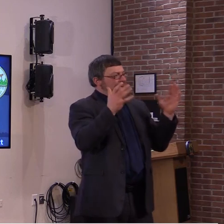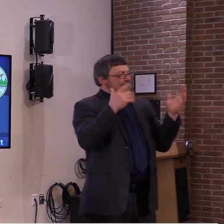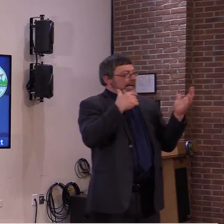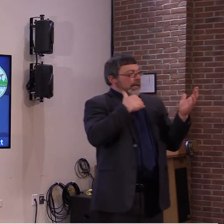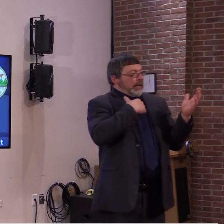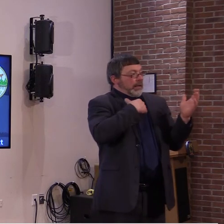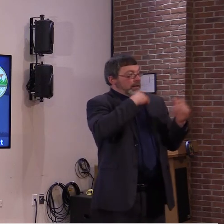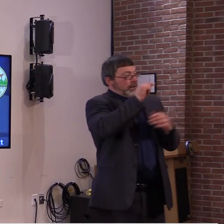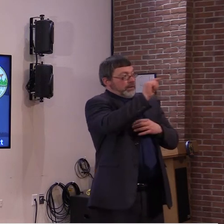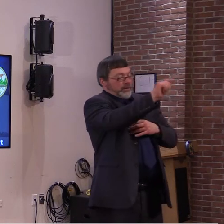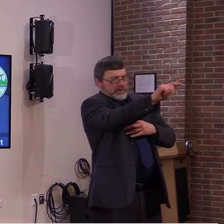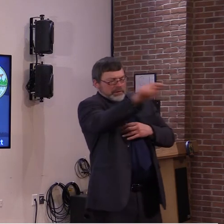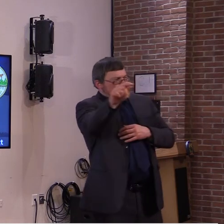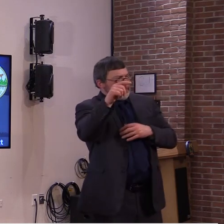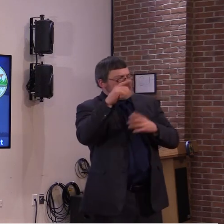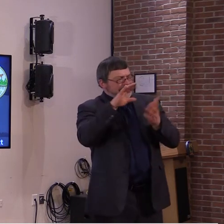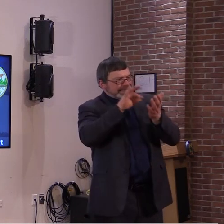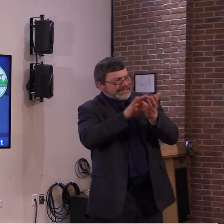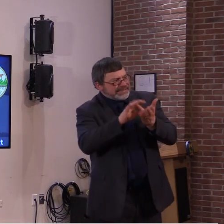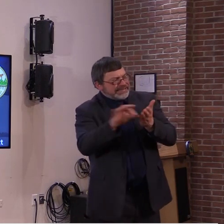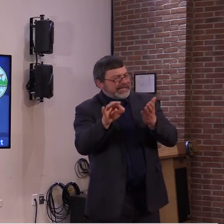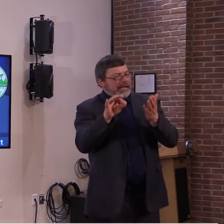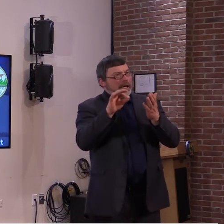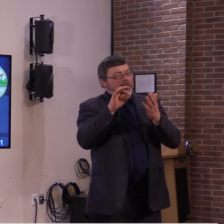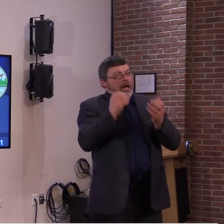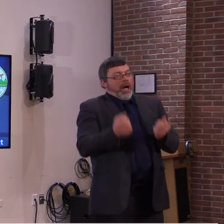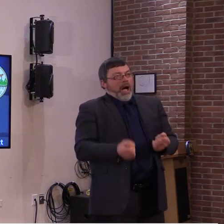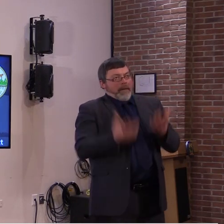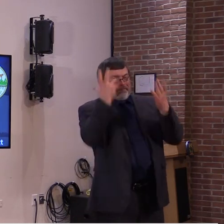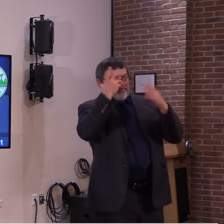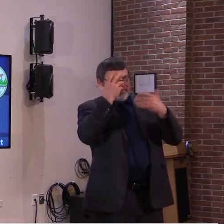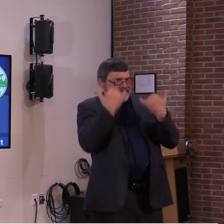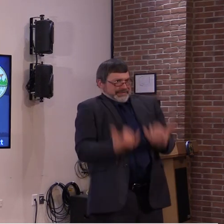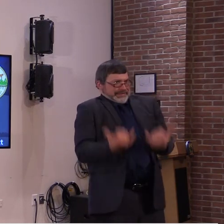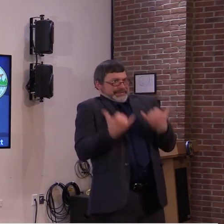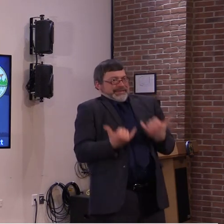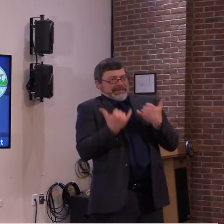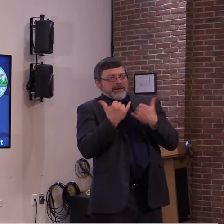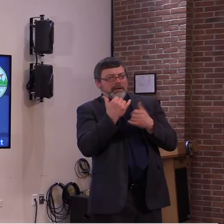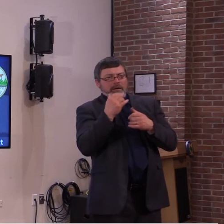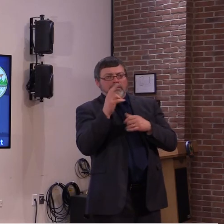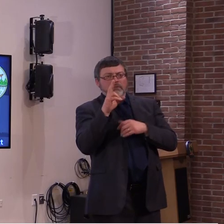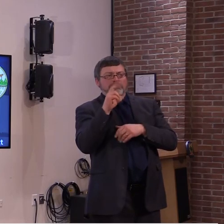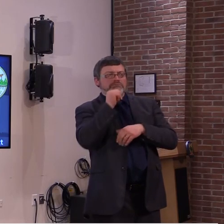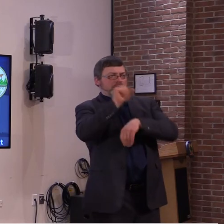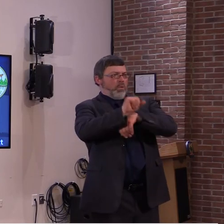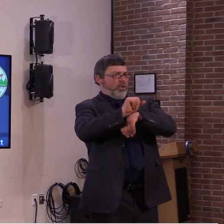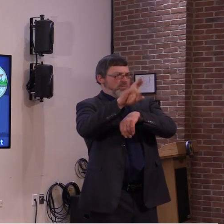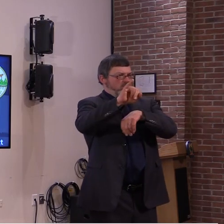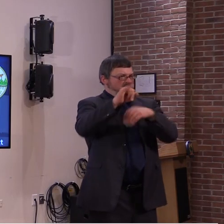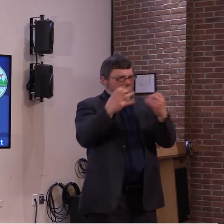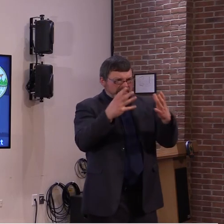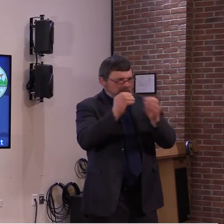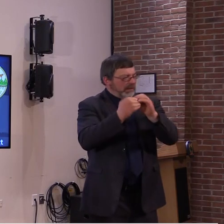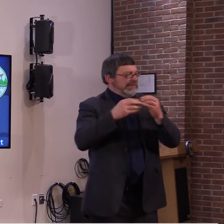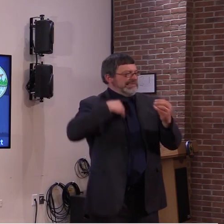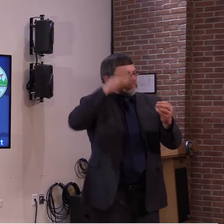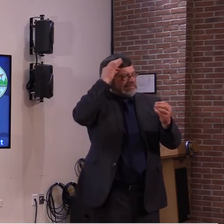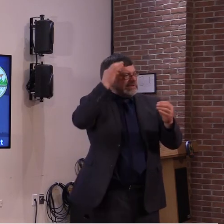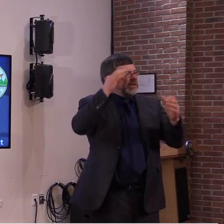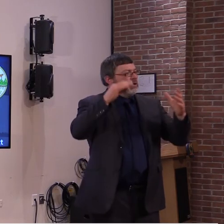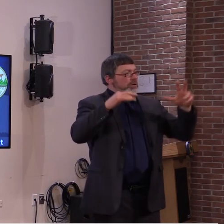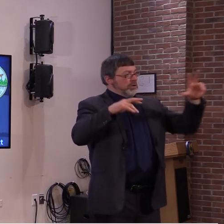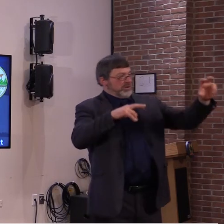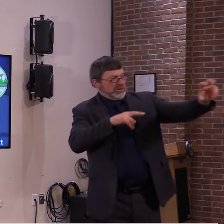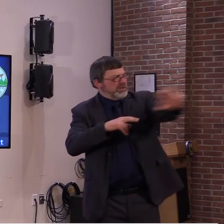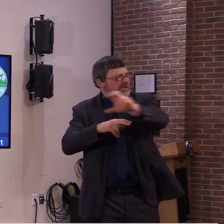the exact number, but I think it is probably 10 to 20,000 people is what I'm guessing. Maybe Commissioner